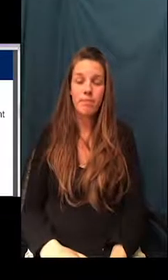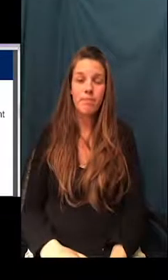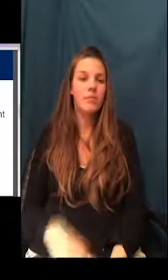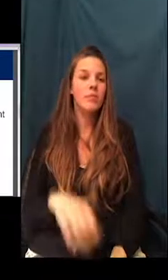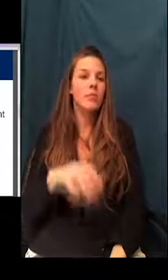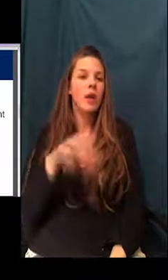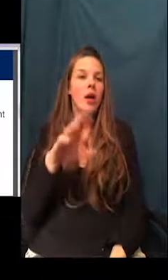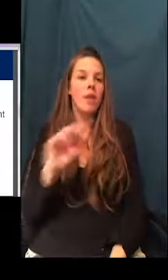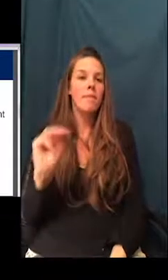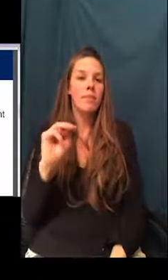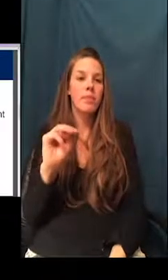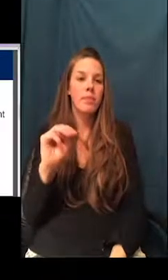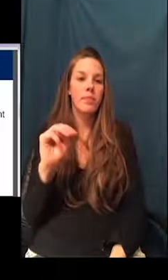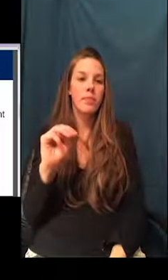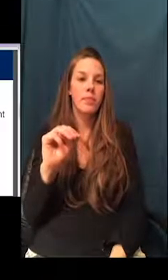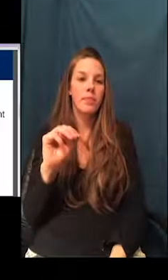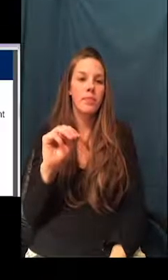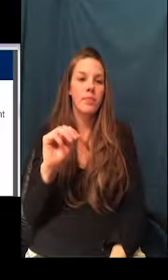I'm